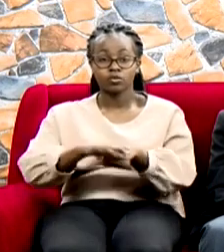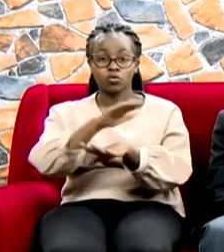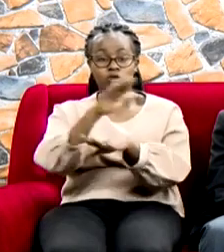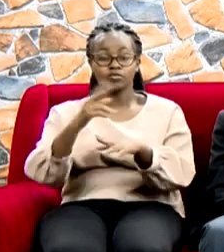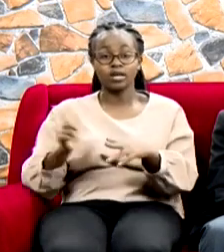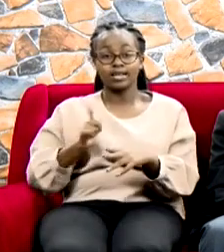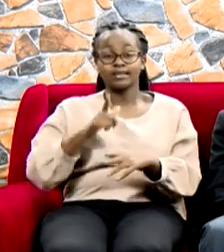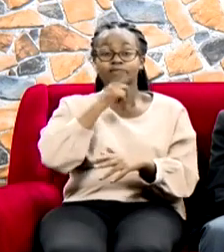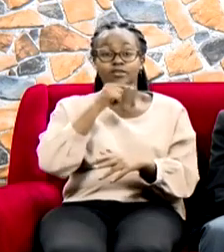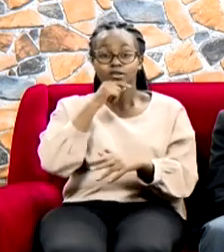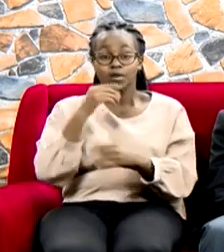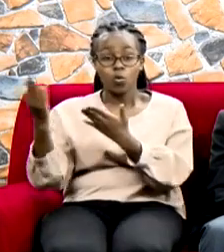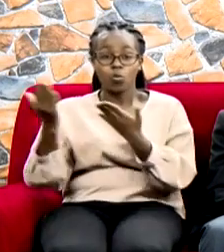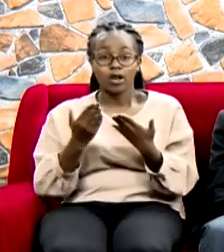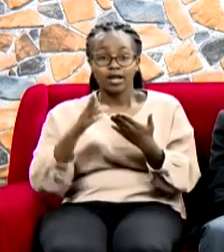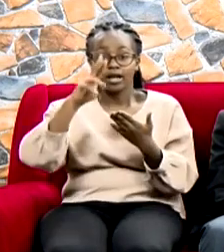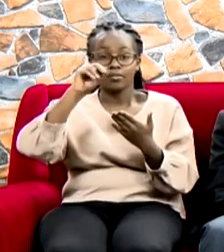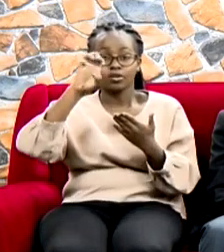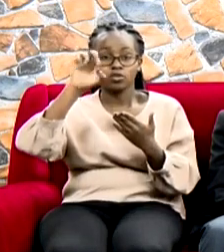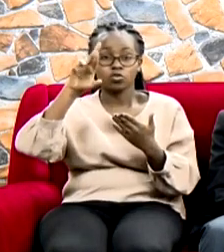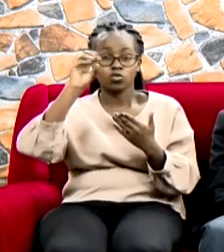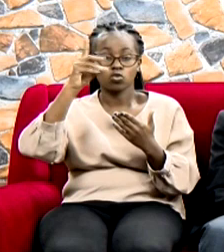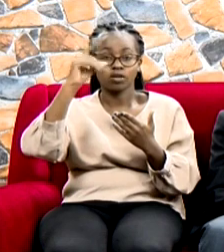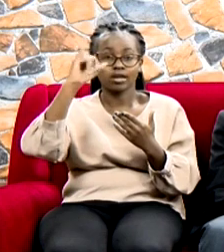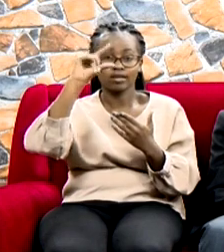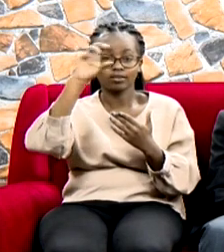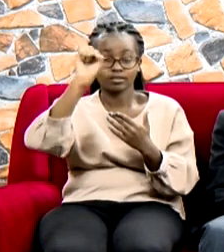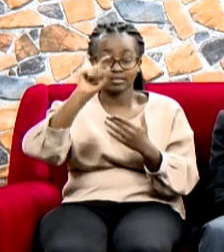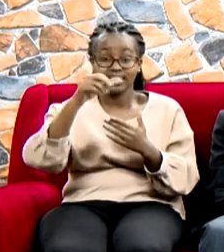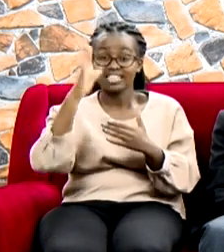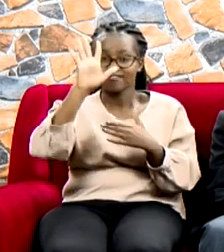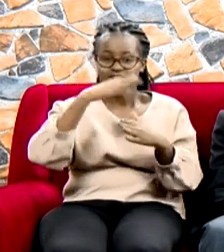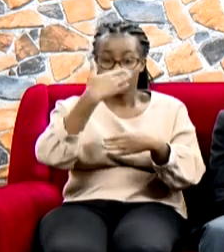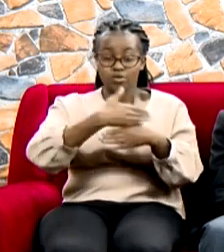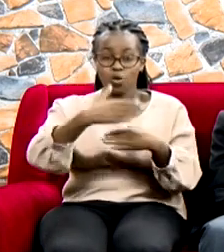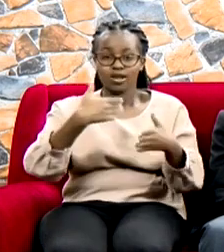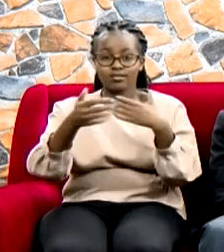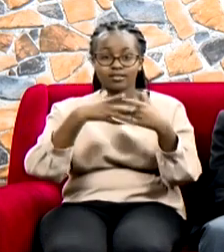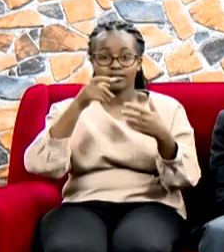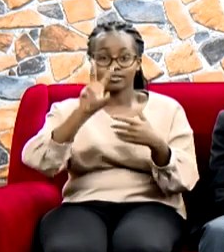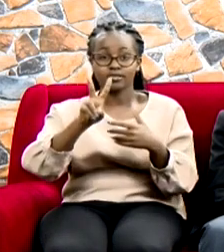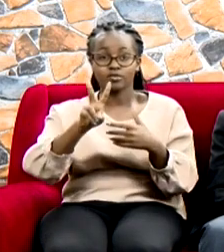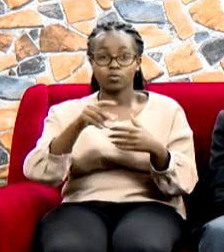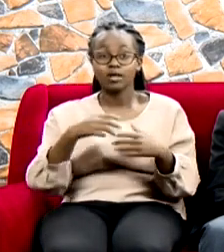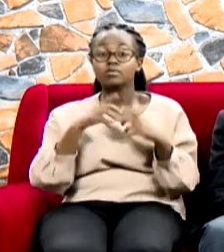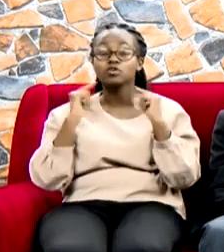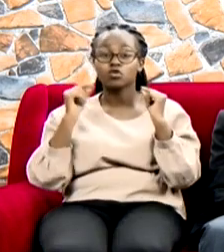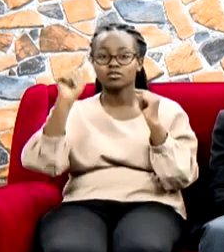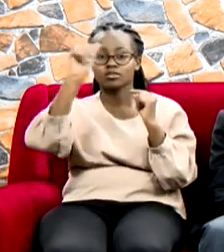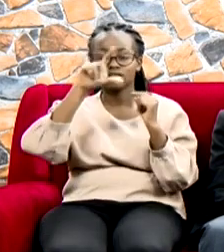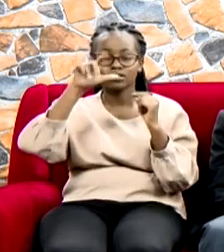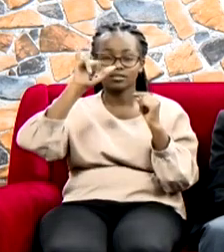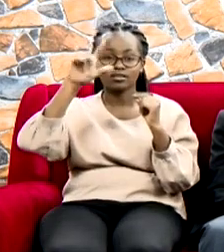Good evening, ladies and gentlemen, and welcome to Neuro Digest, our 5th episode here on Science TV with me, your host,